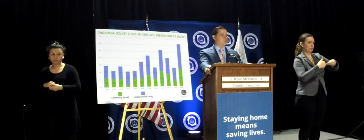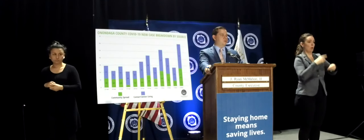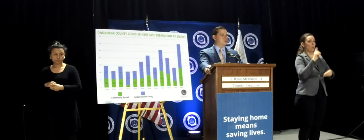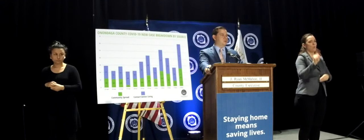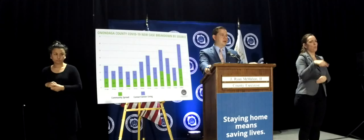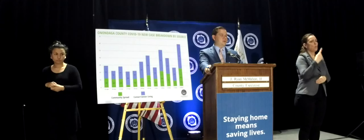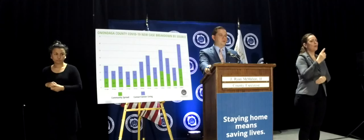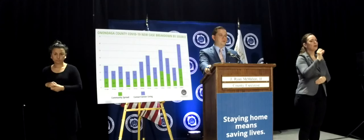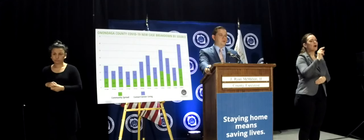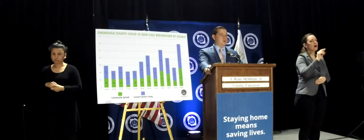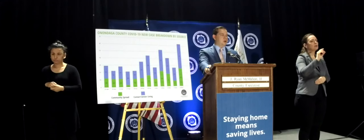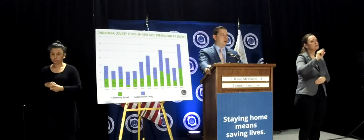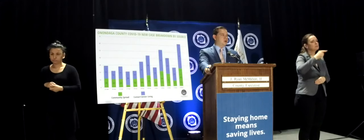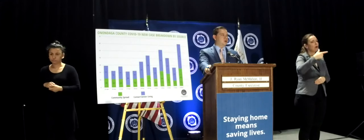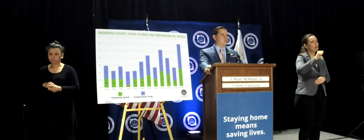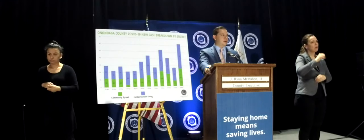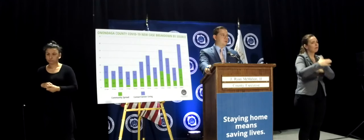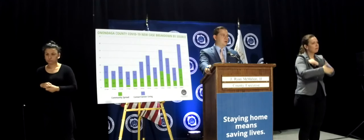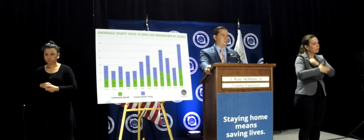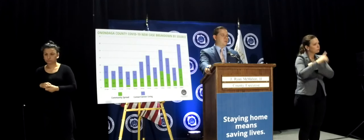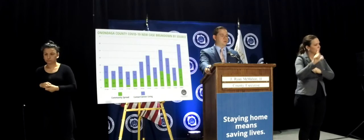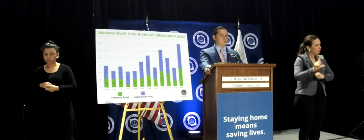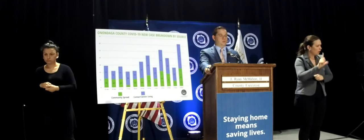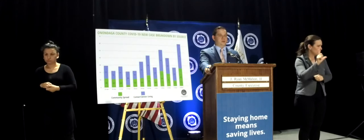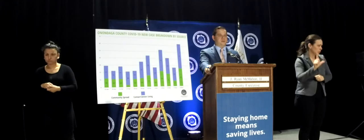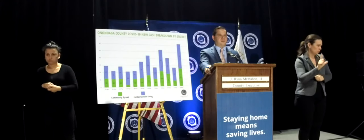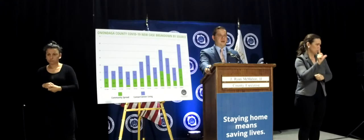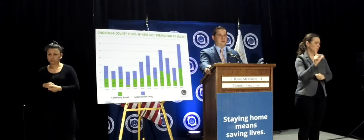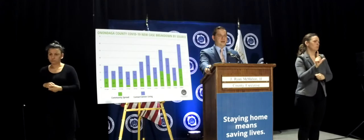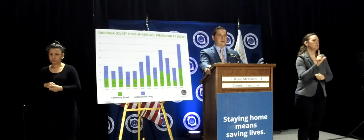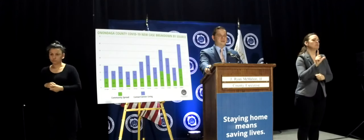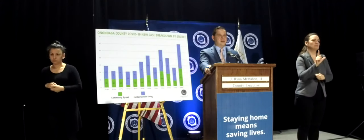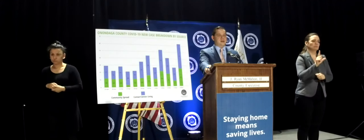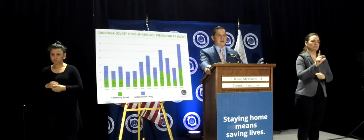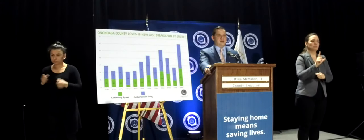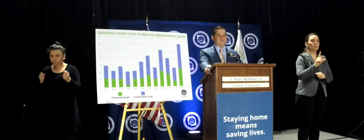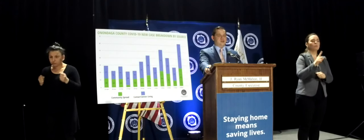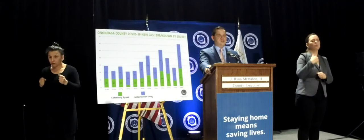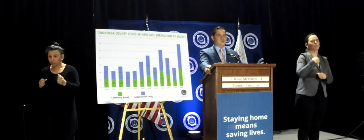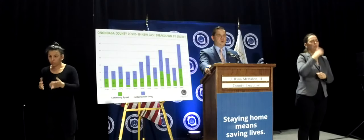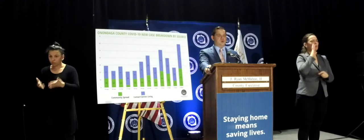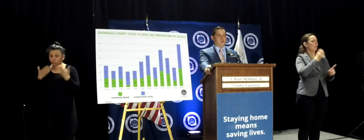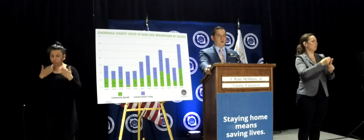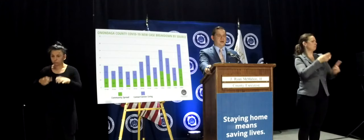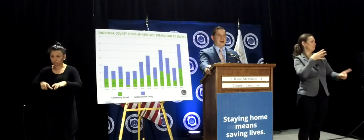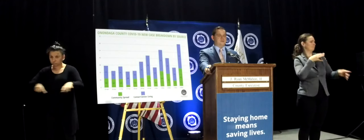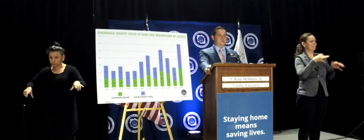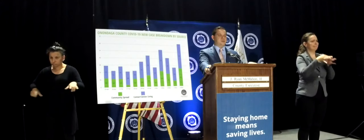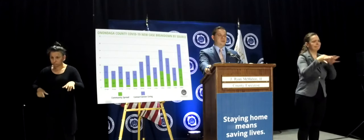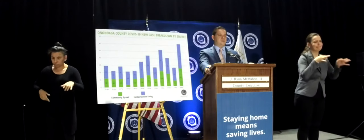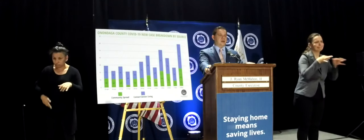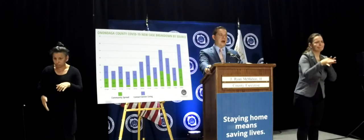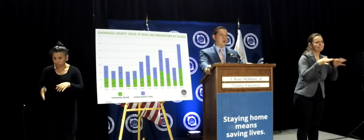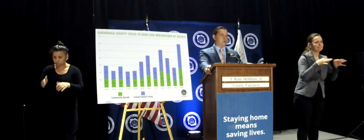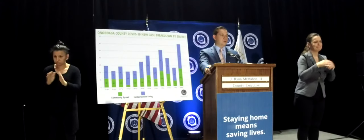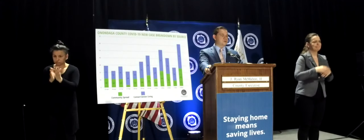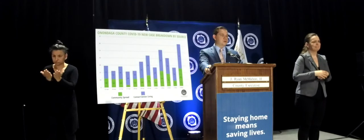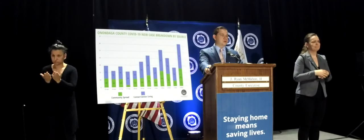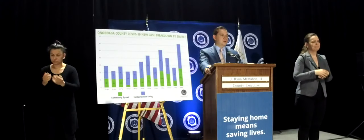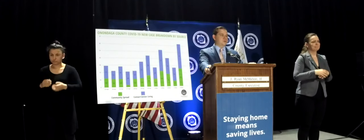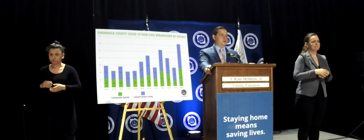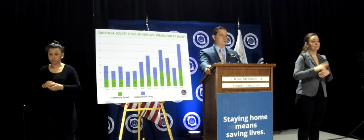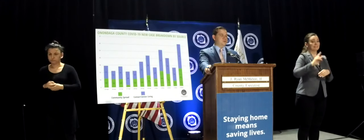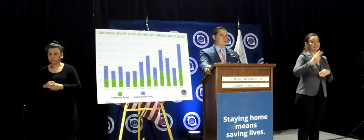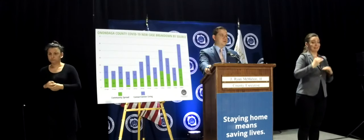be open for some level of curbside pickup, and we'll really define what that is. And then phase 2, we're going to have specific